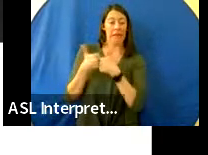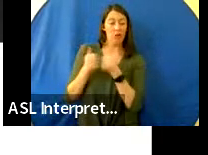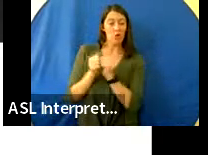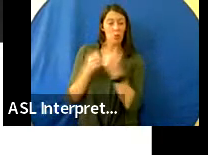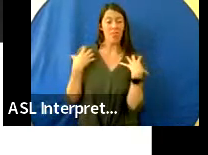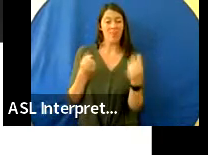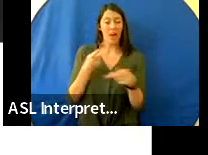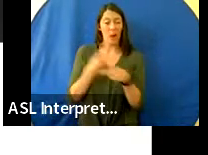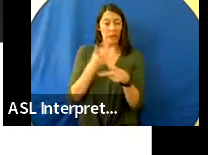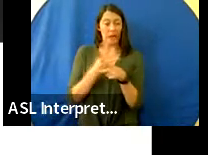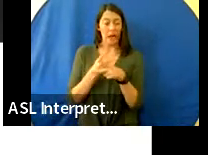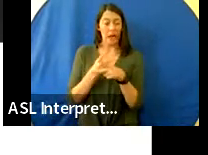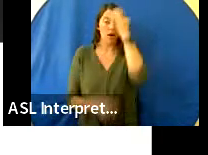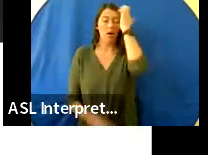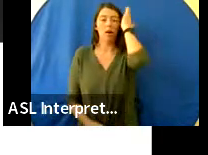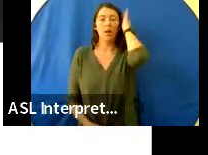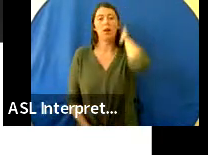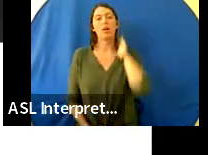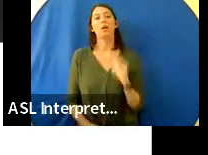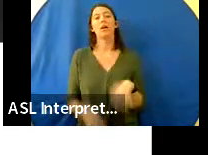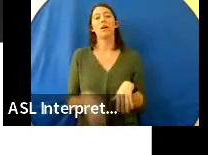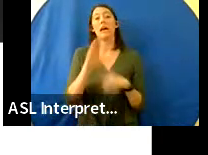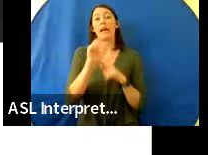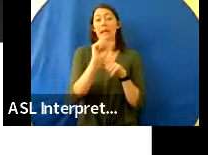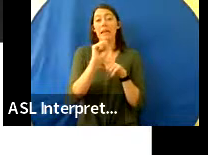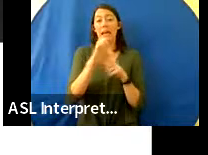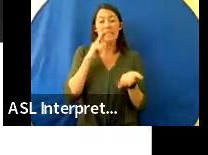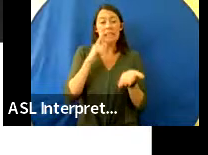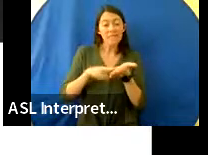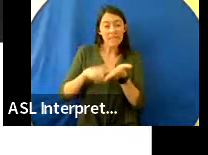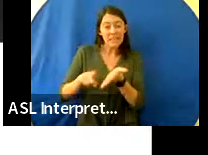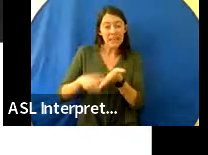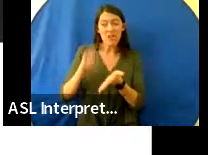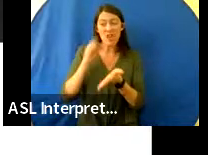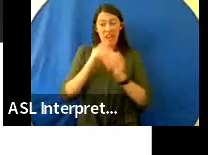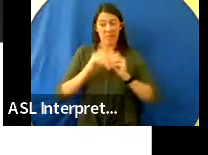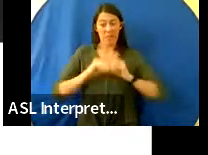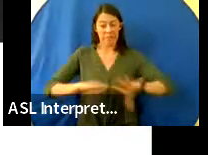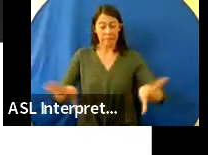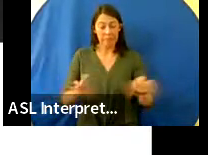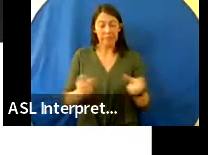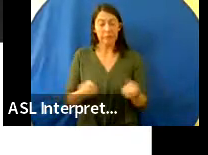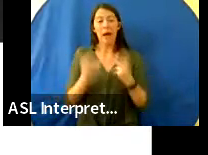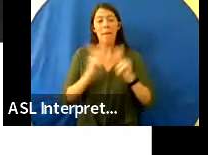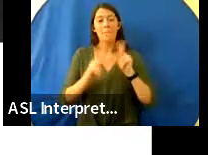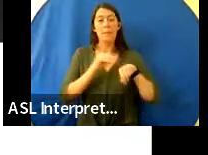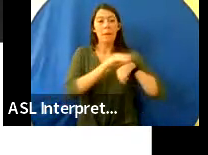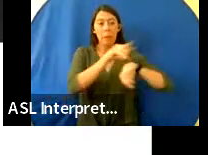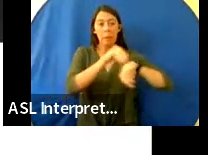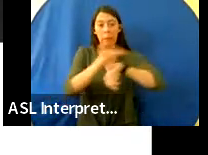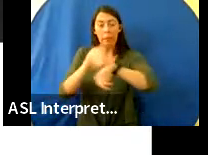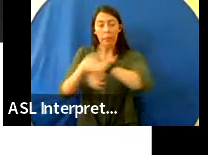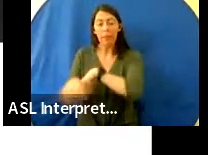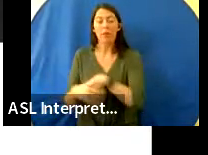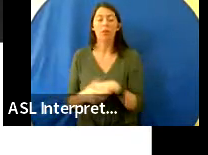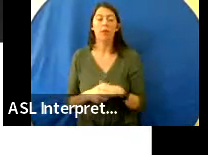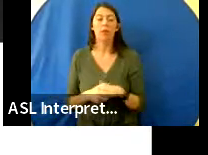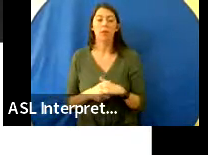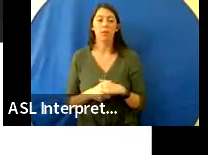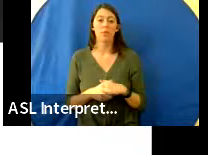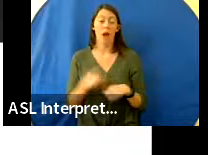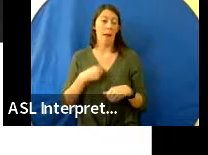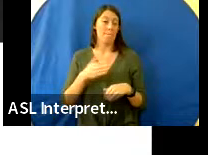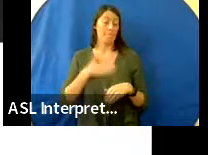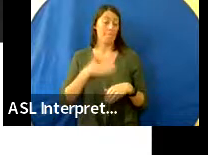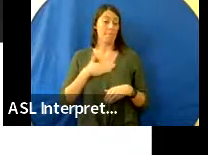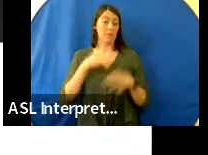Case investigation outbreak, I think Donata touched on this. We're happy to comment more, but you know, definitely time